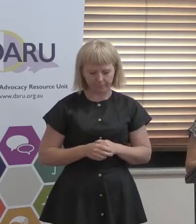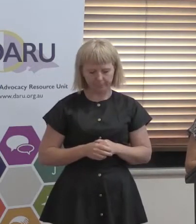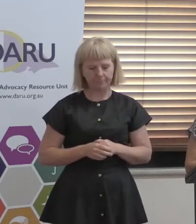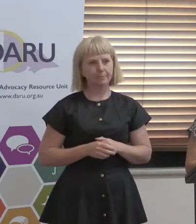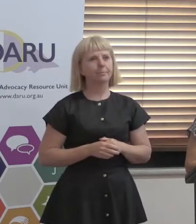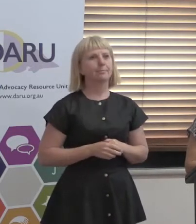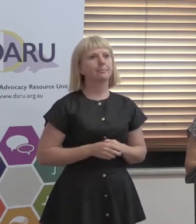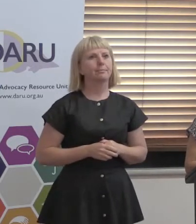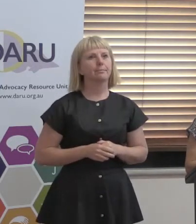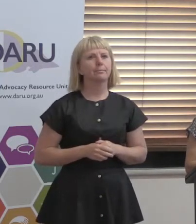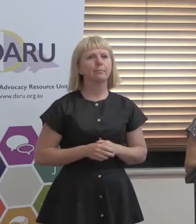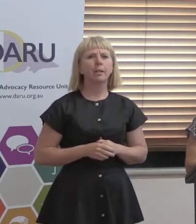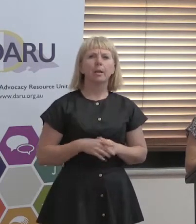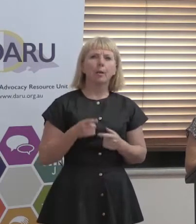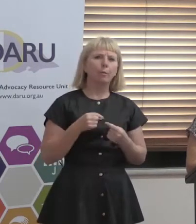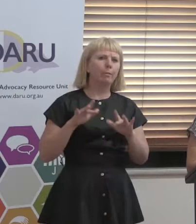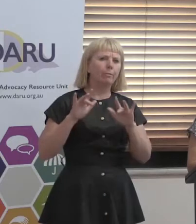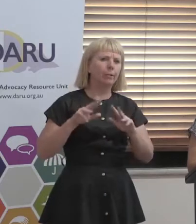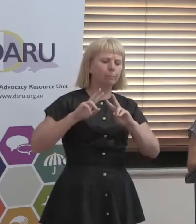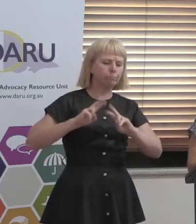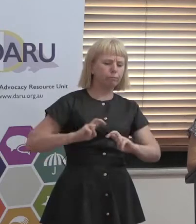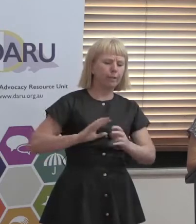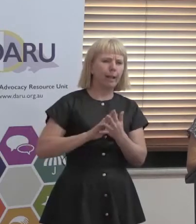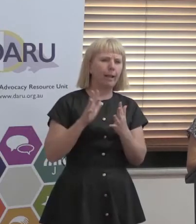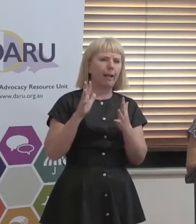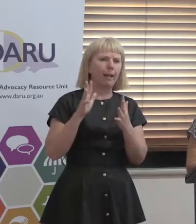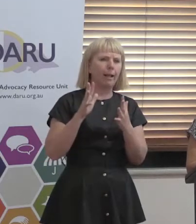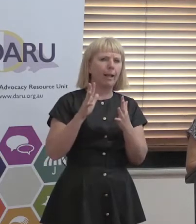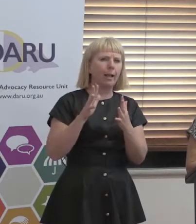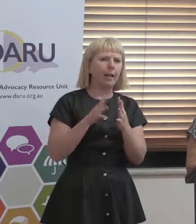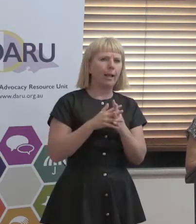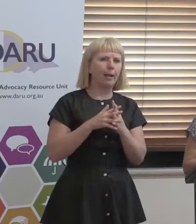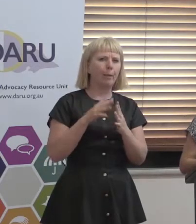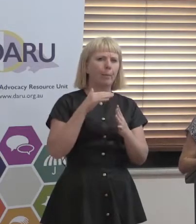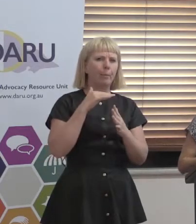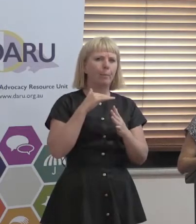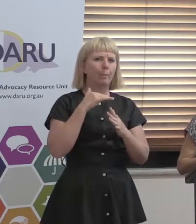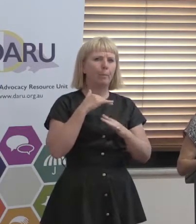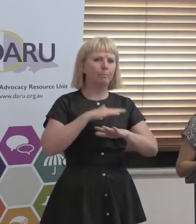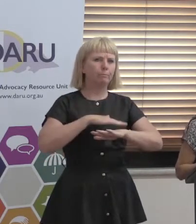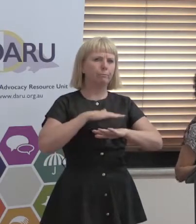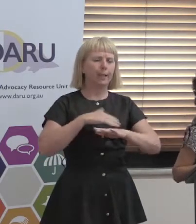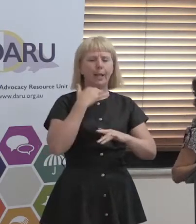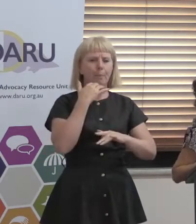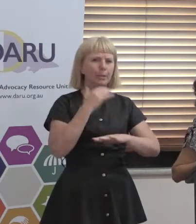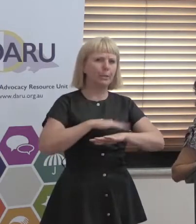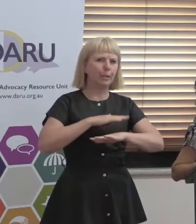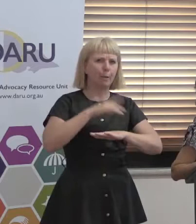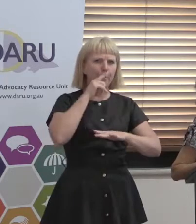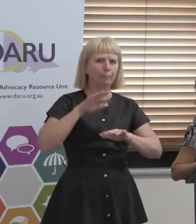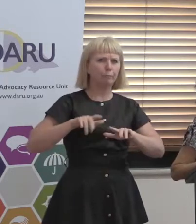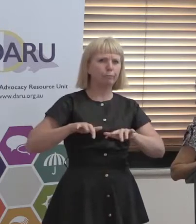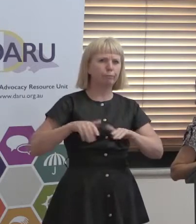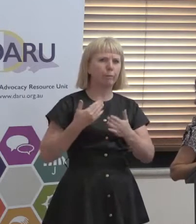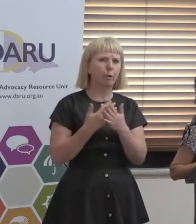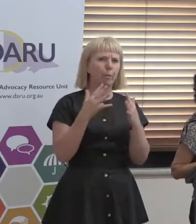really been able to delve into yet is how long people are spending on it. We are able